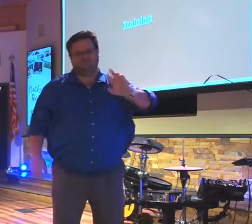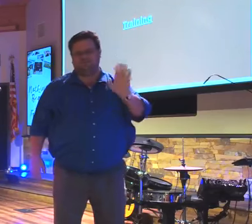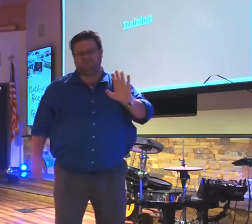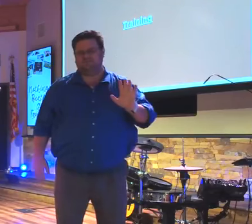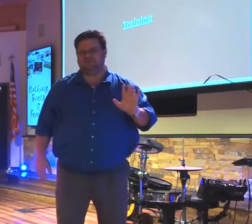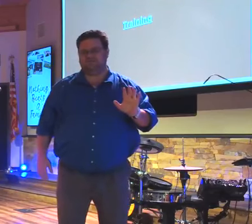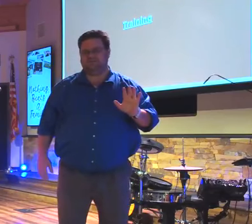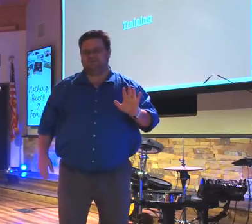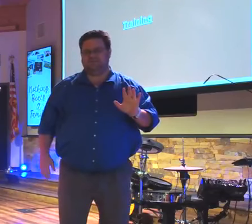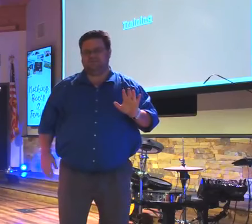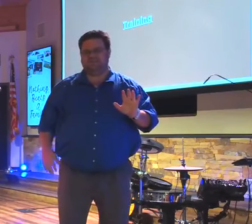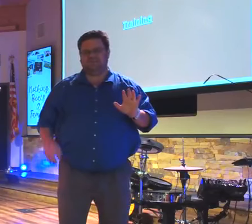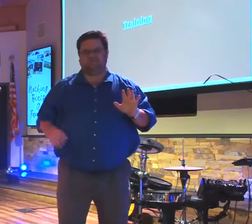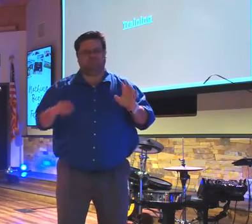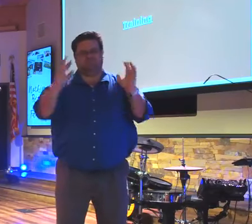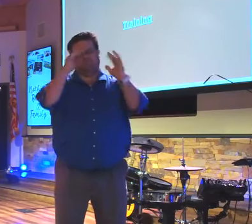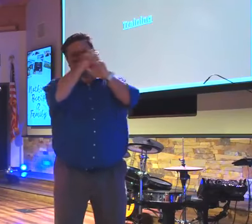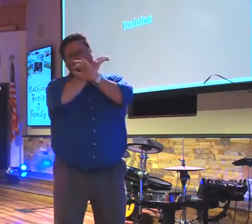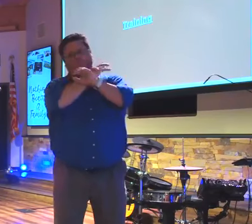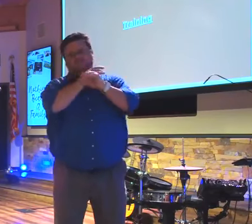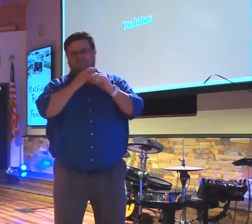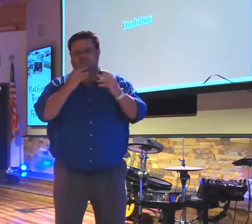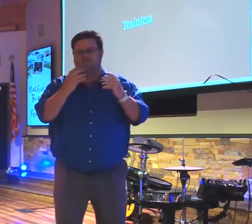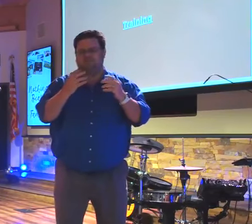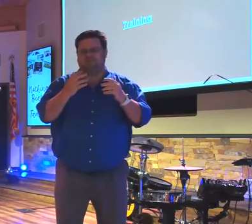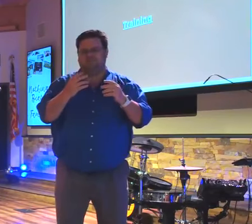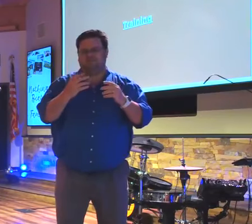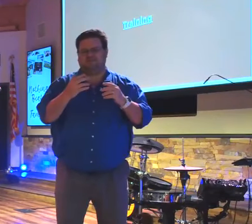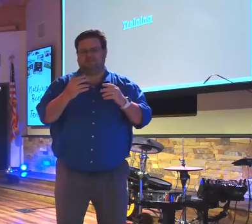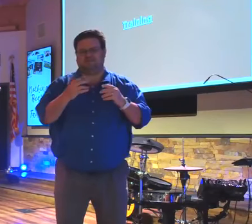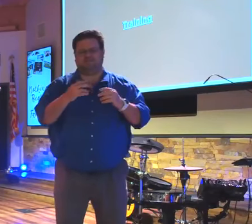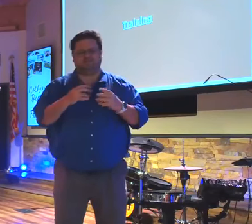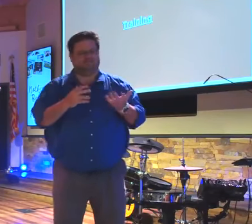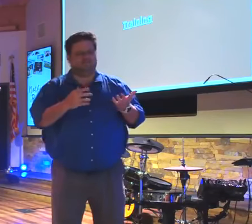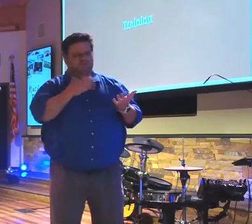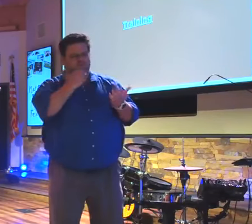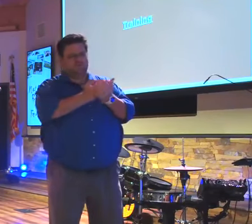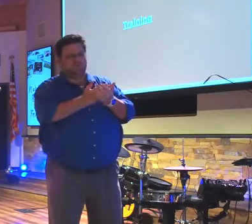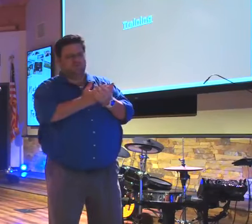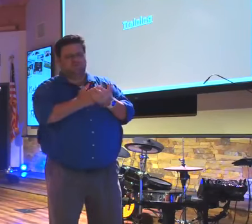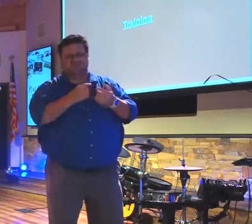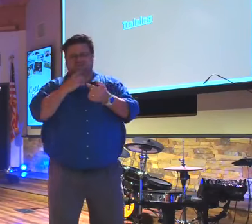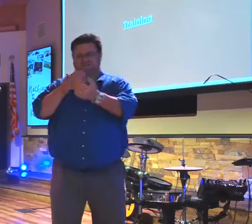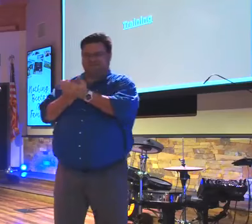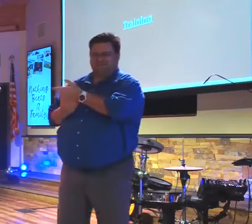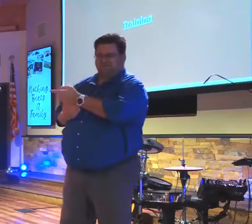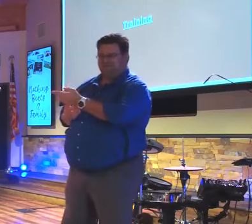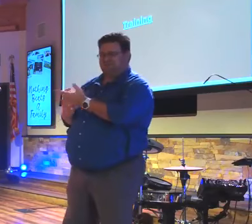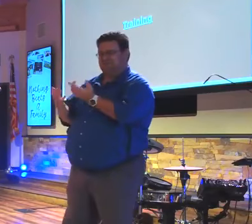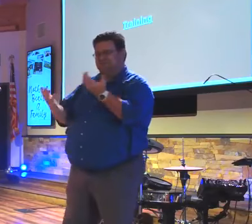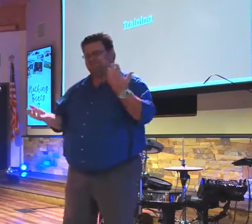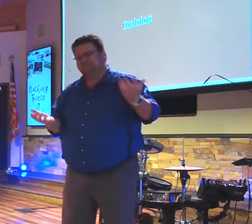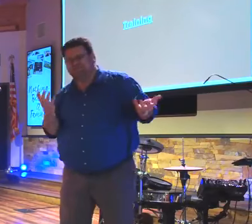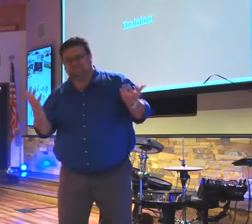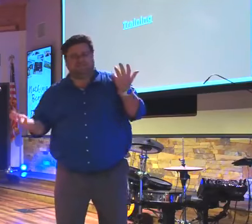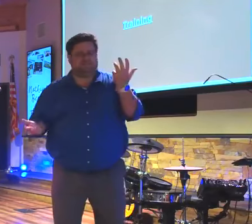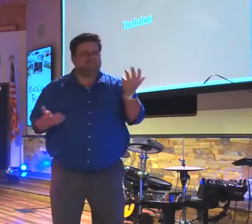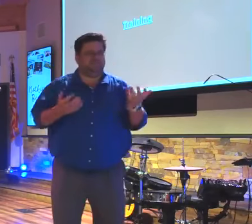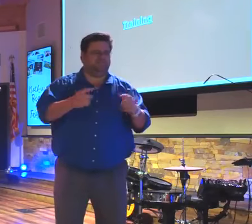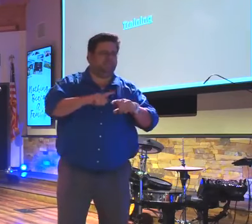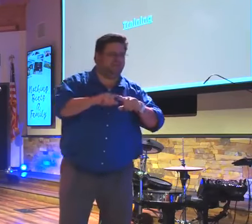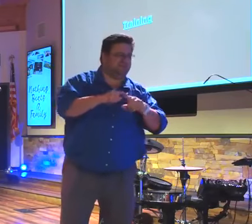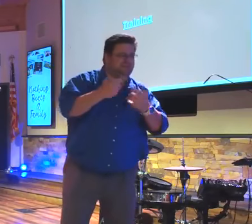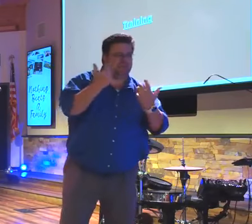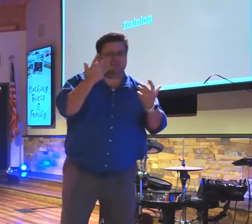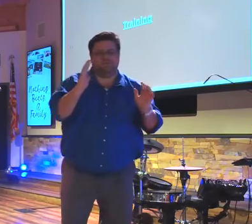All right, that's vague and that's really relative, right? That's a little subjective. It's like what's good to one person isn't good to another. So I would think that